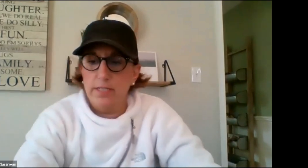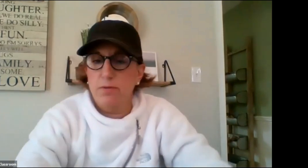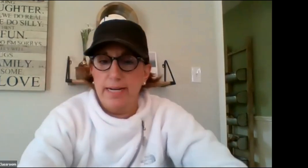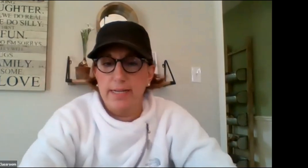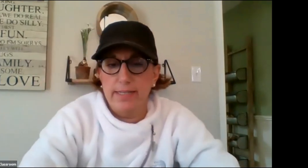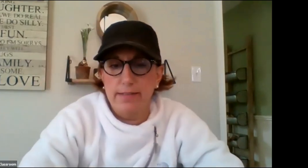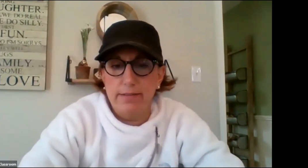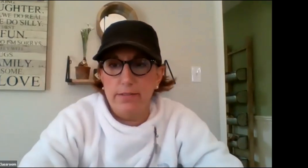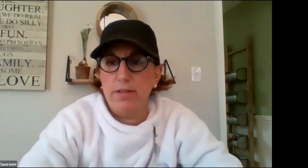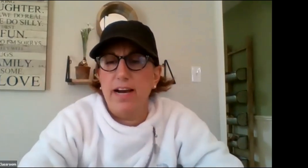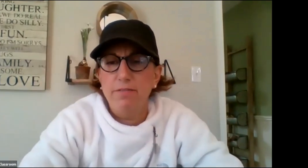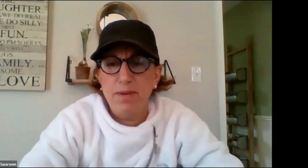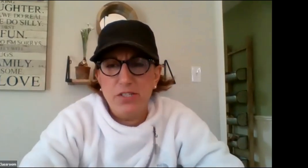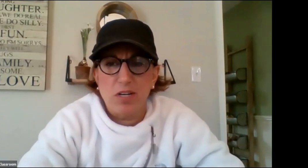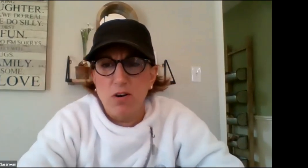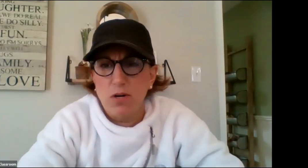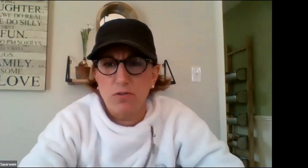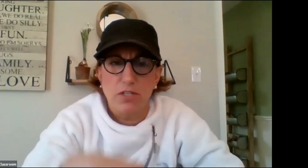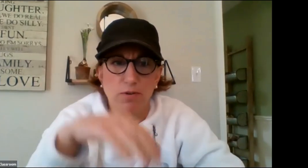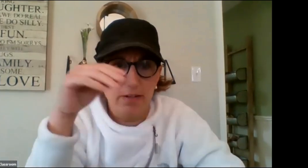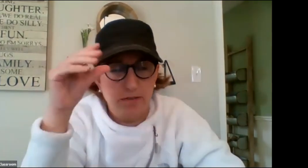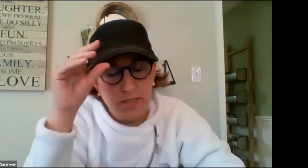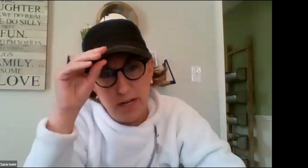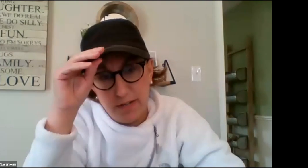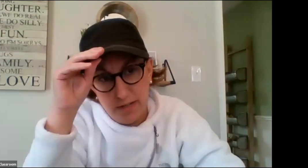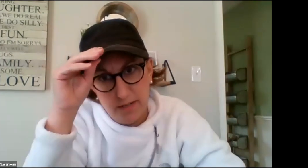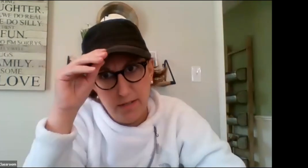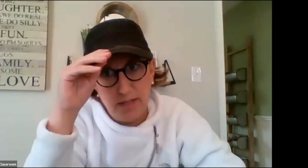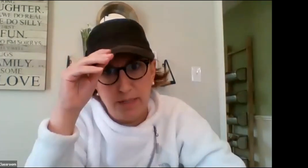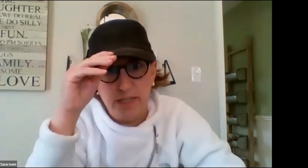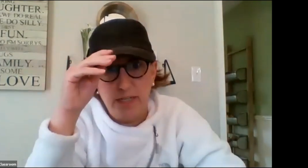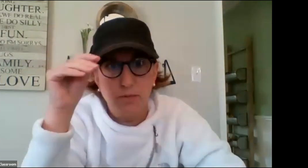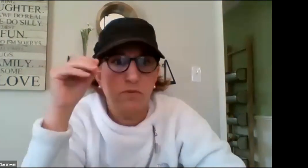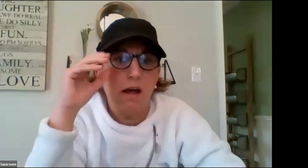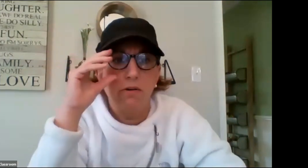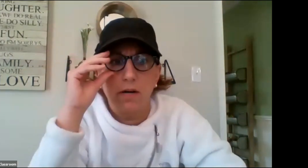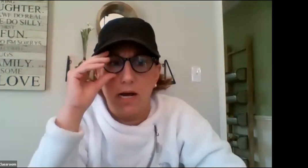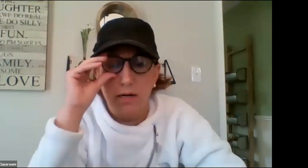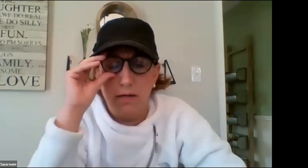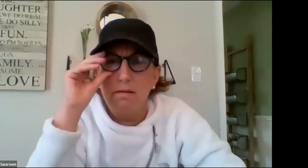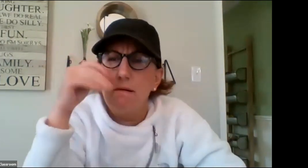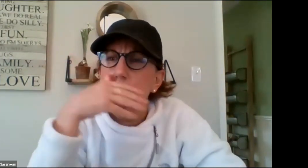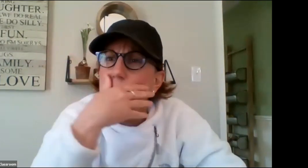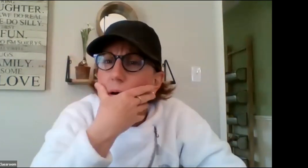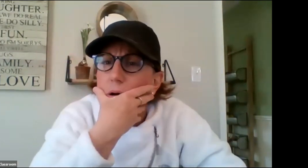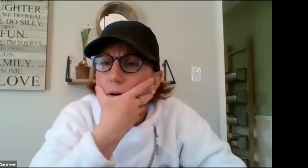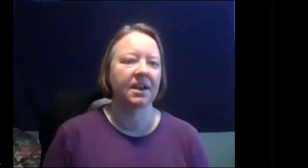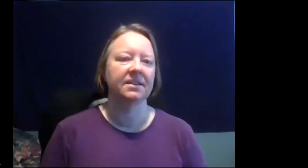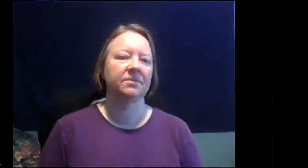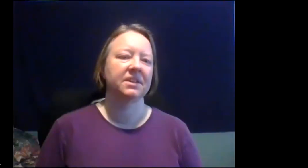go back, I can do that. I've made you a co-host too. I don't know. Did you have the ability to move around or not? No, and I didn't have